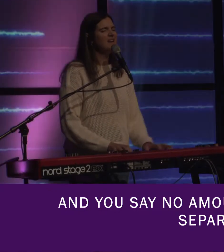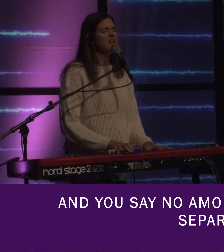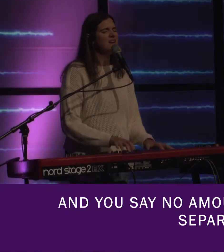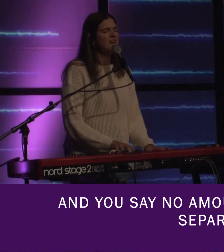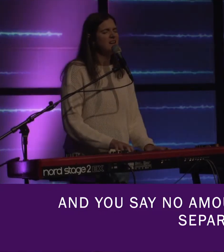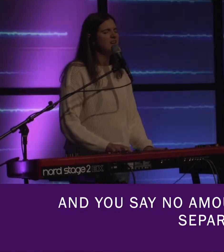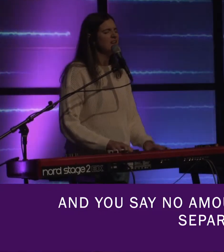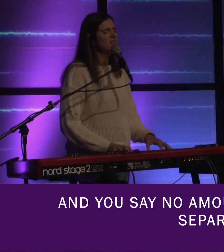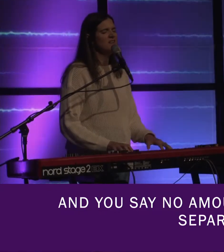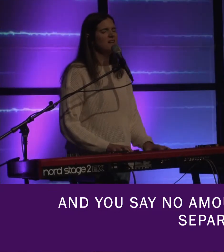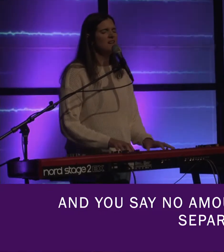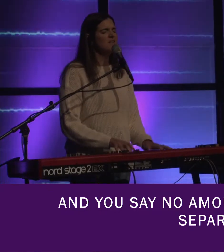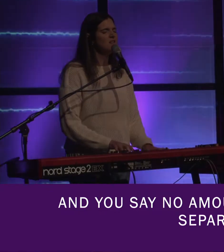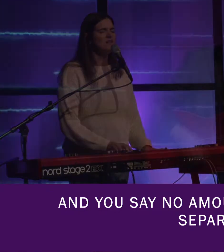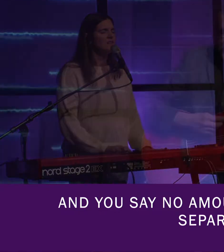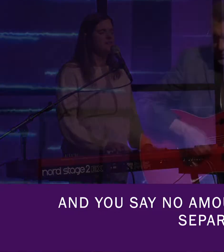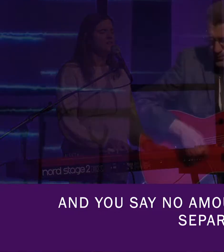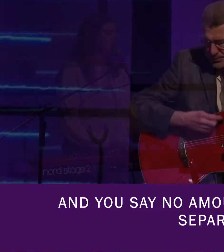separate us.